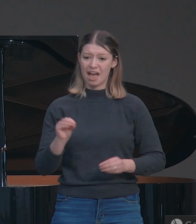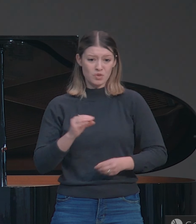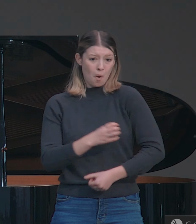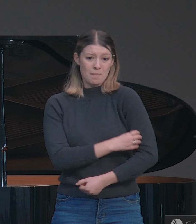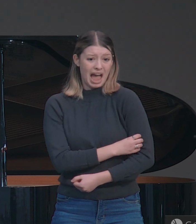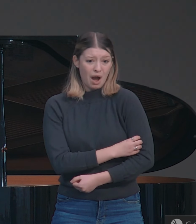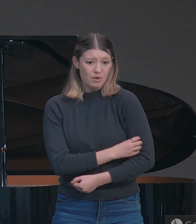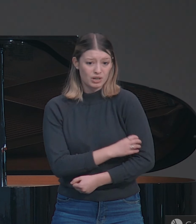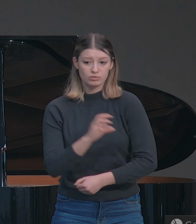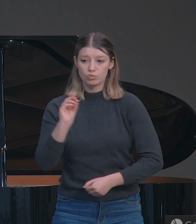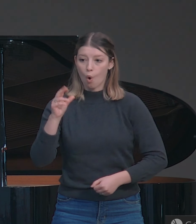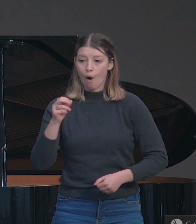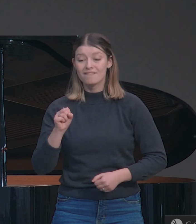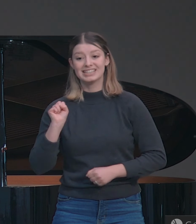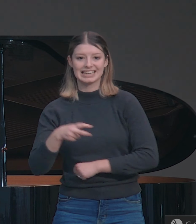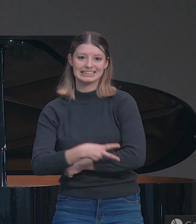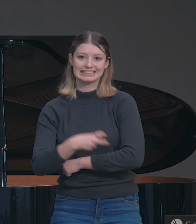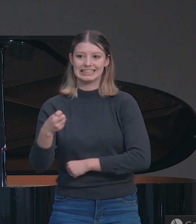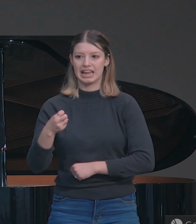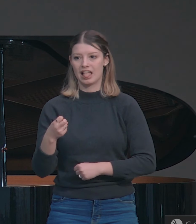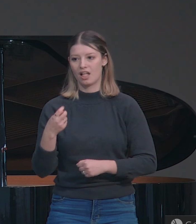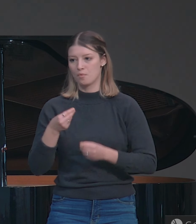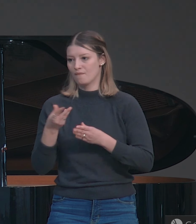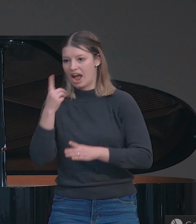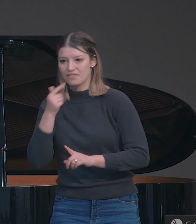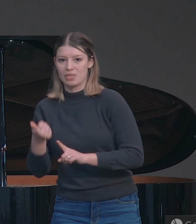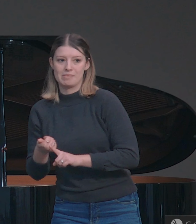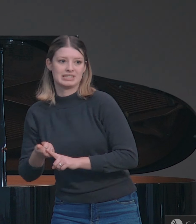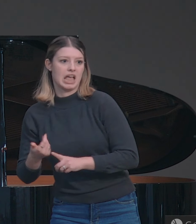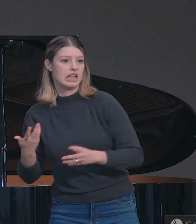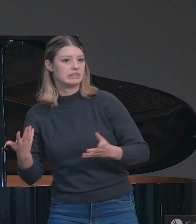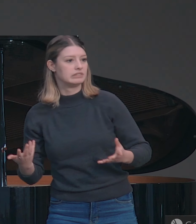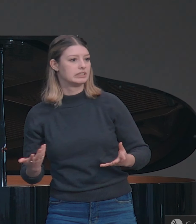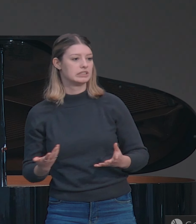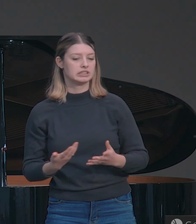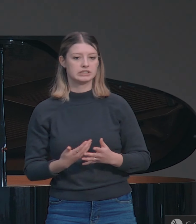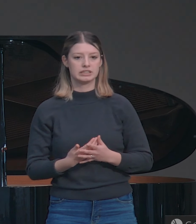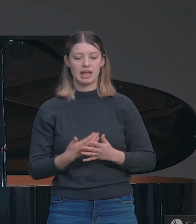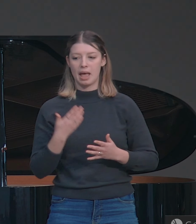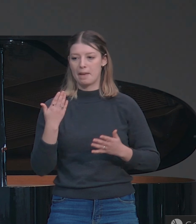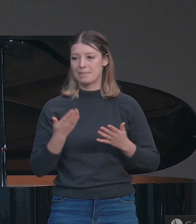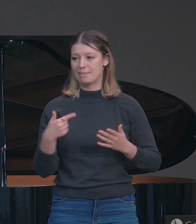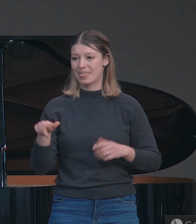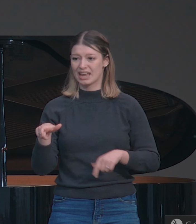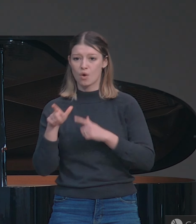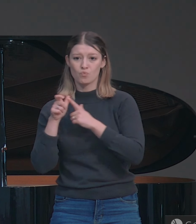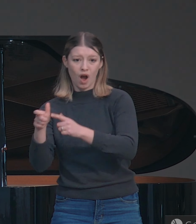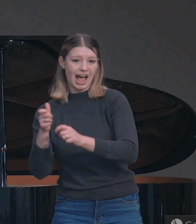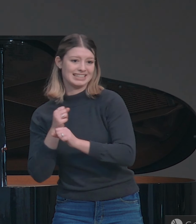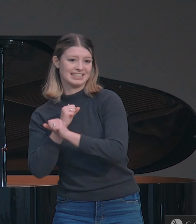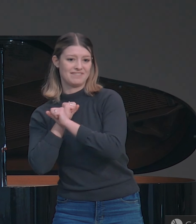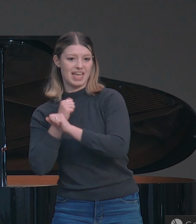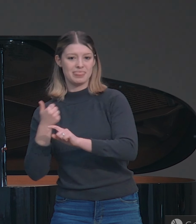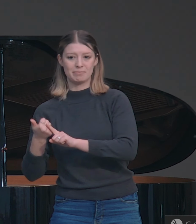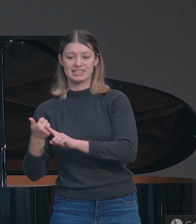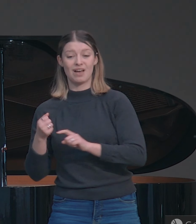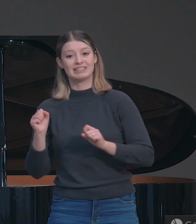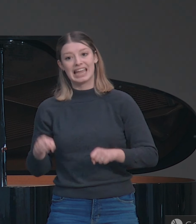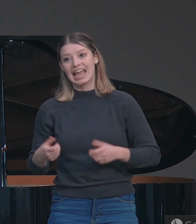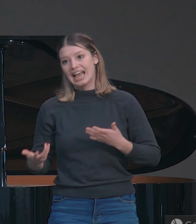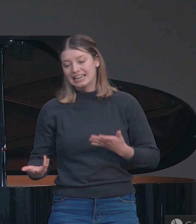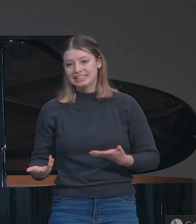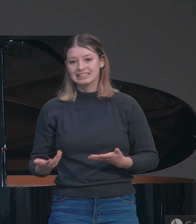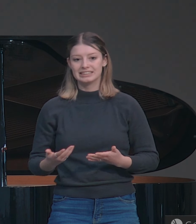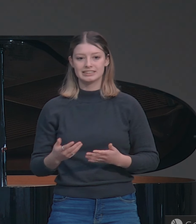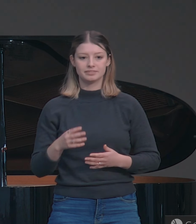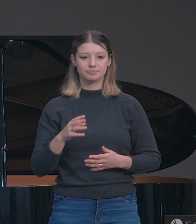Even orphans can steal to provide for themselves. They can run to defend themselves.